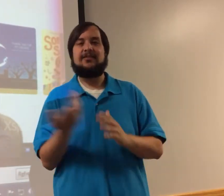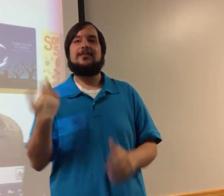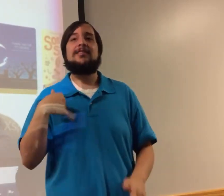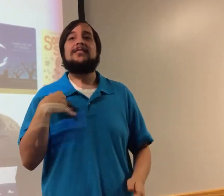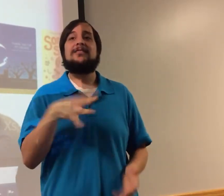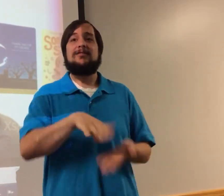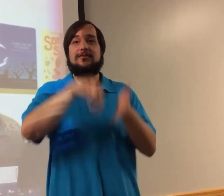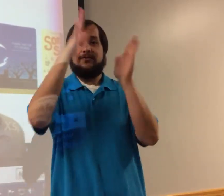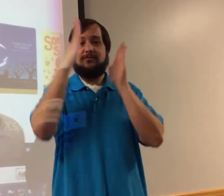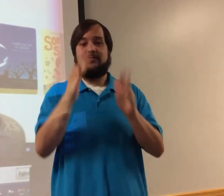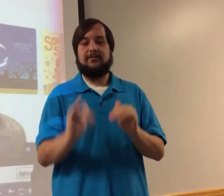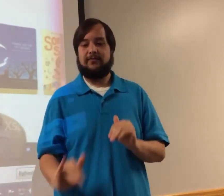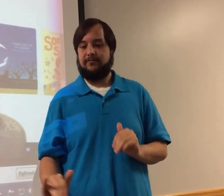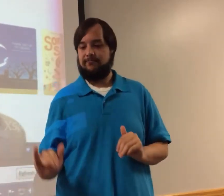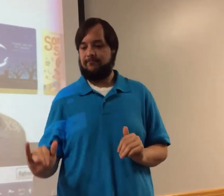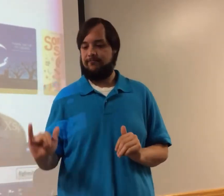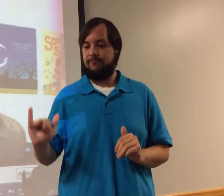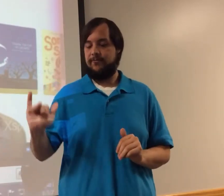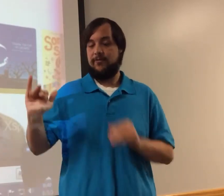our kids move up,